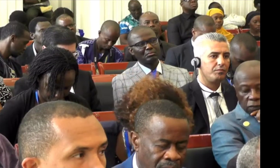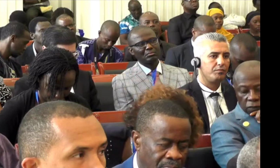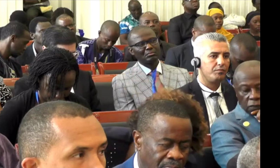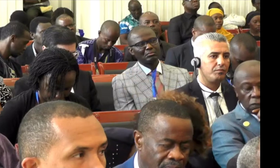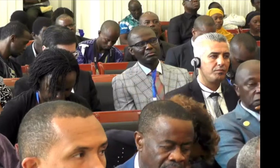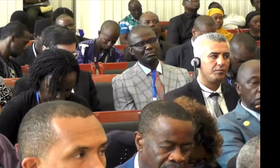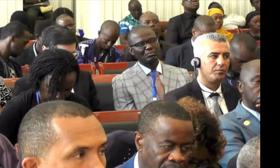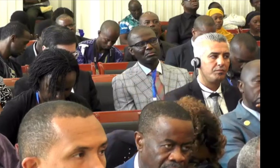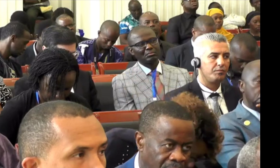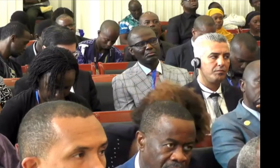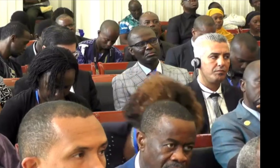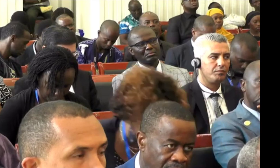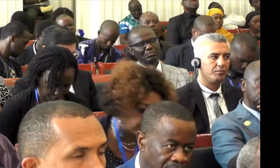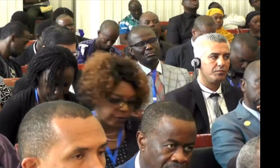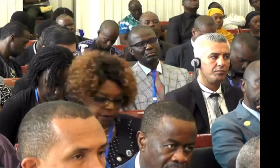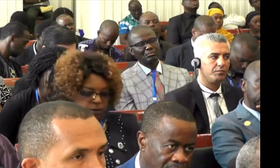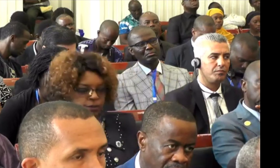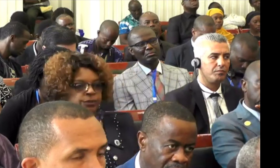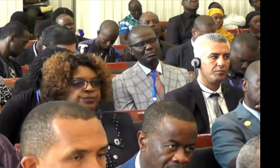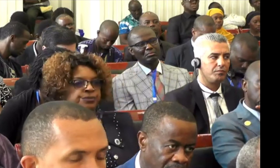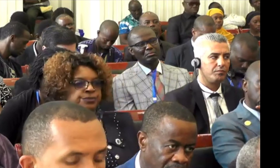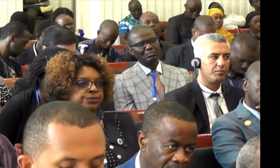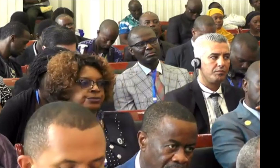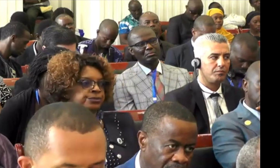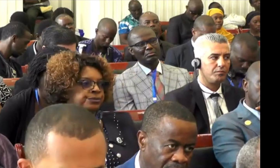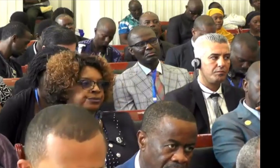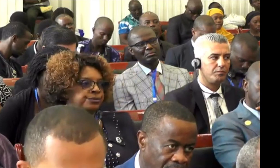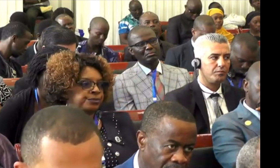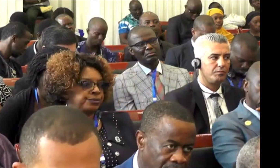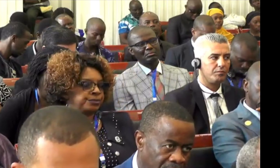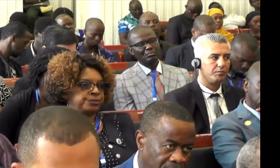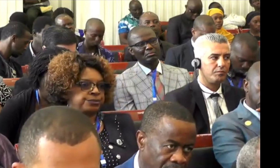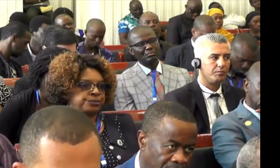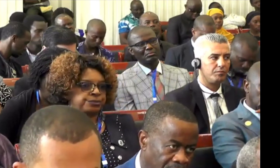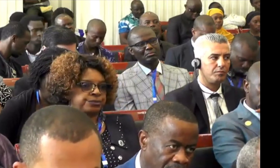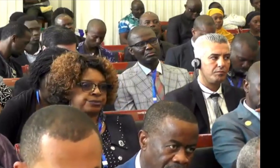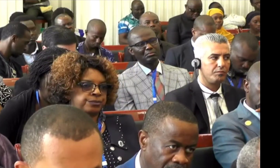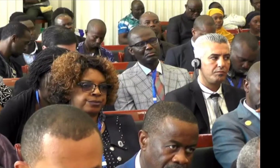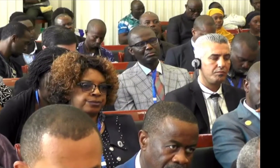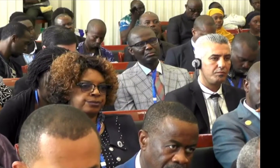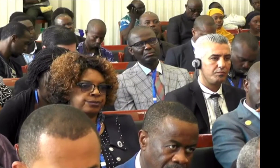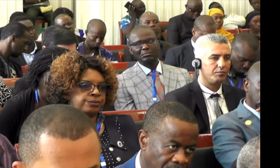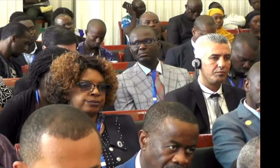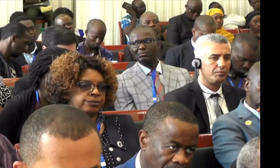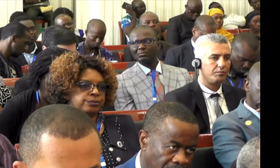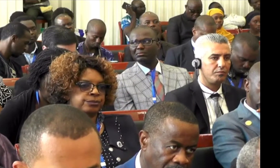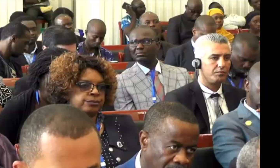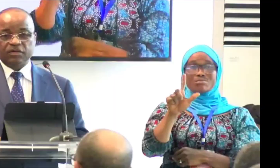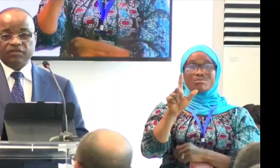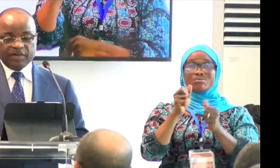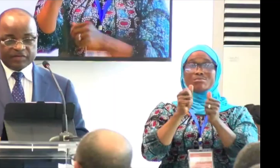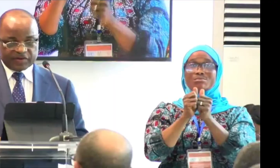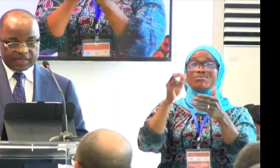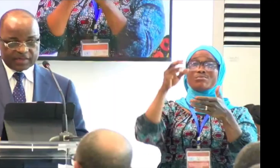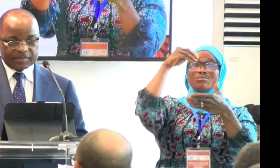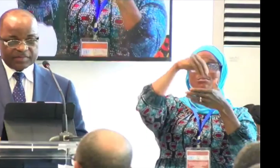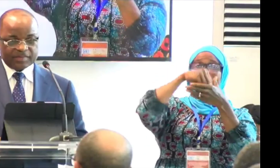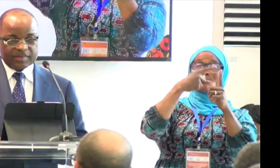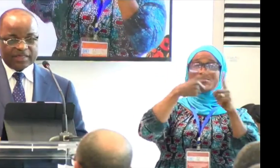But the Chair cannot move forward with a consolidated model without from